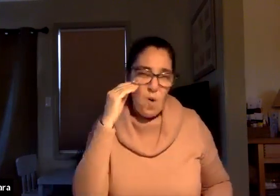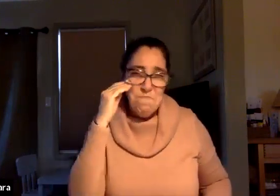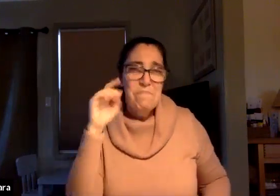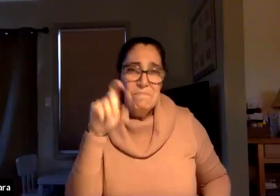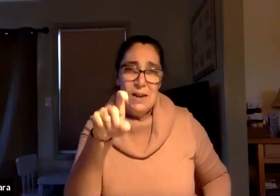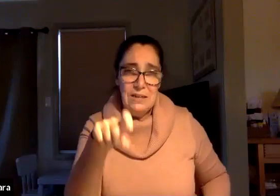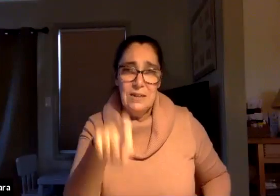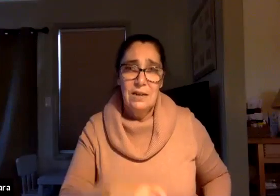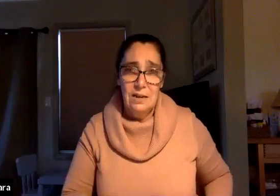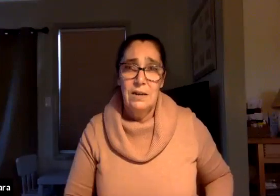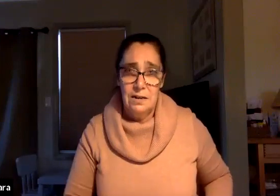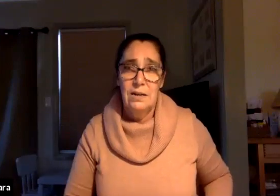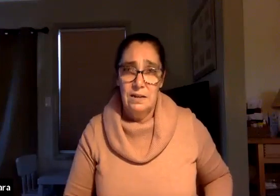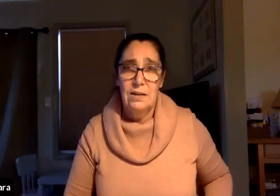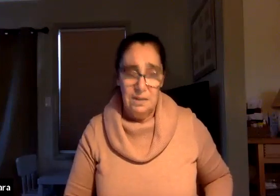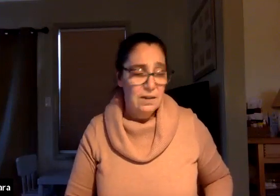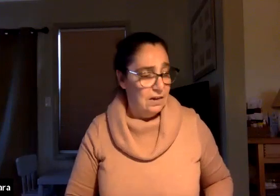Home, must.